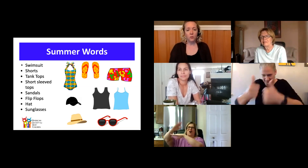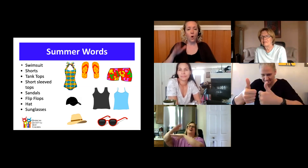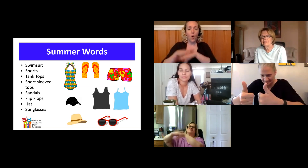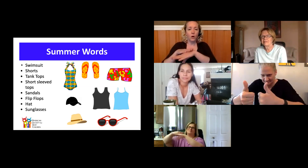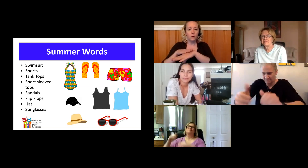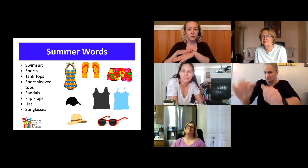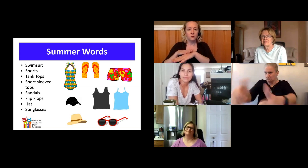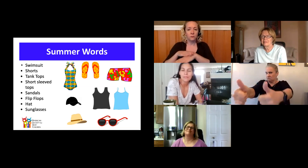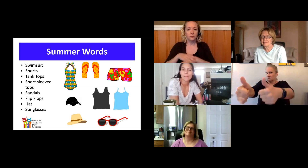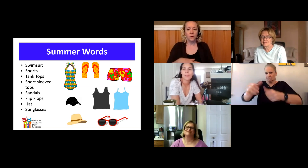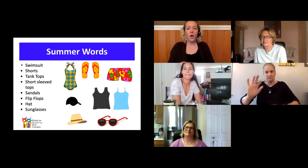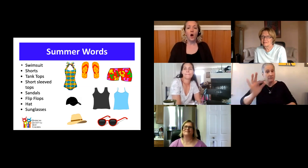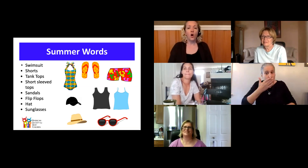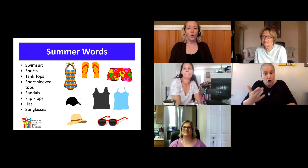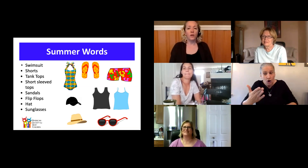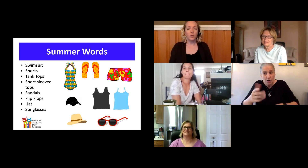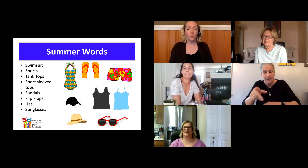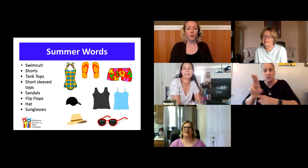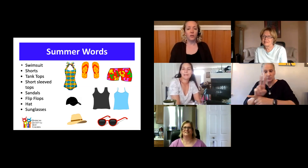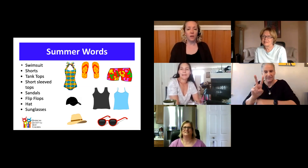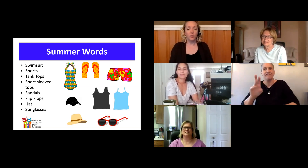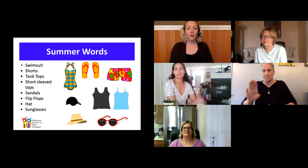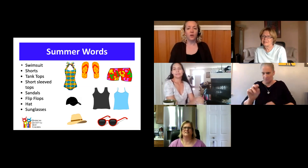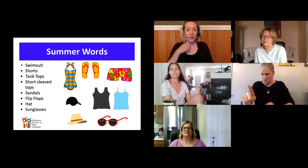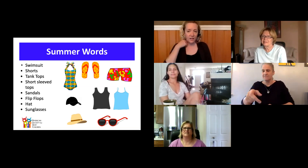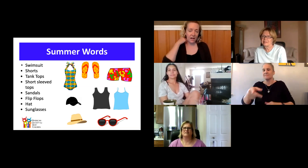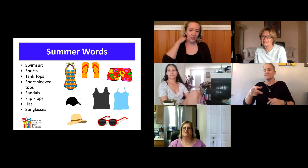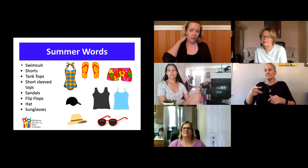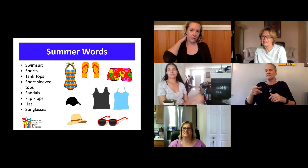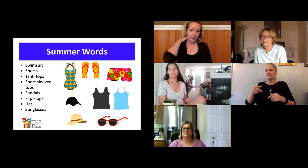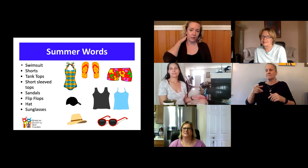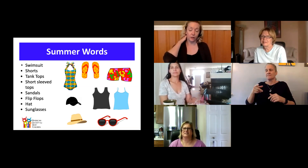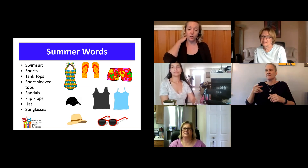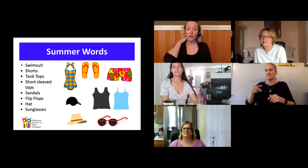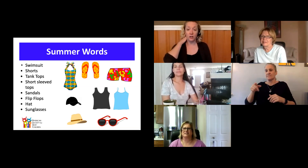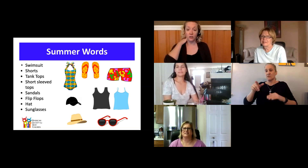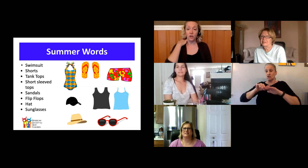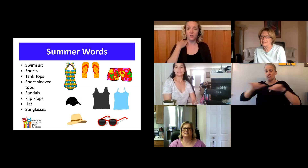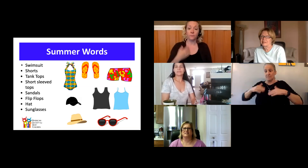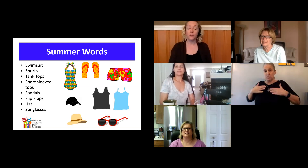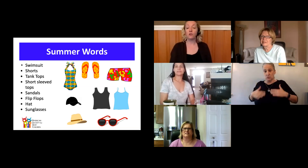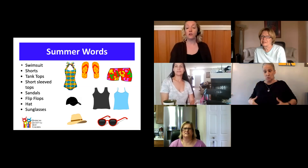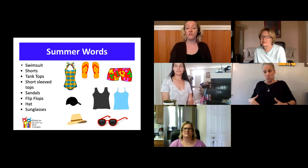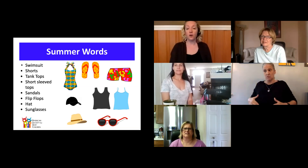Oh, okay. You want to put it, you got to put it on? Okay. Gotcha. Good. Using a verb. Okay.